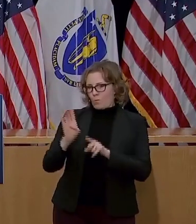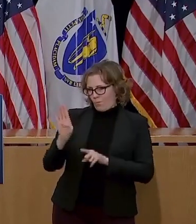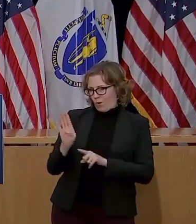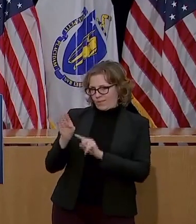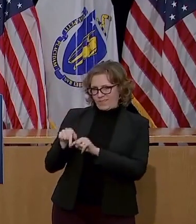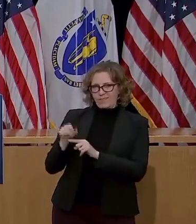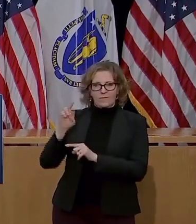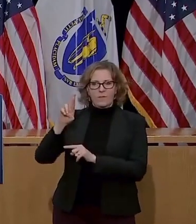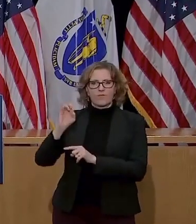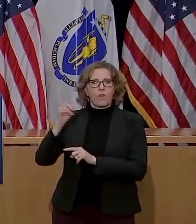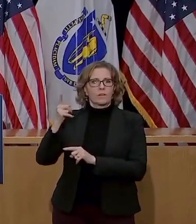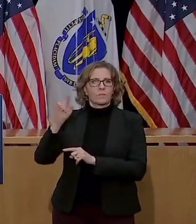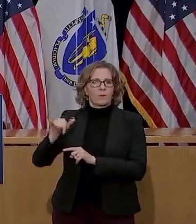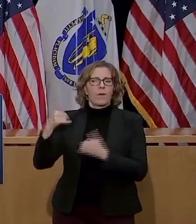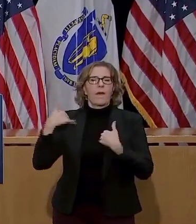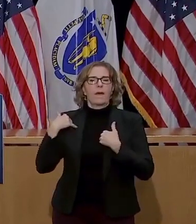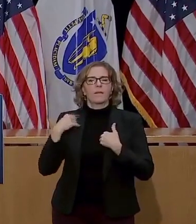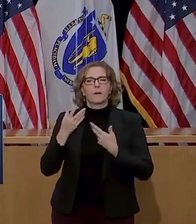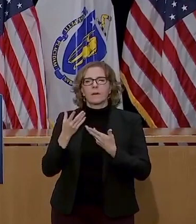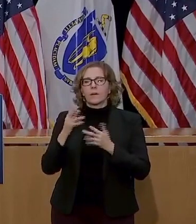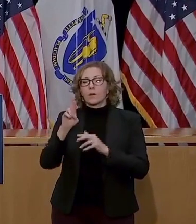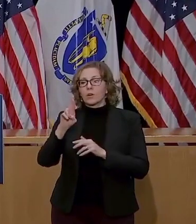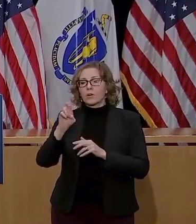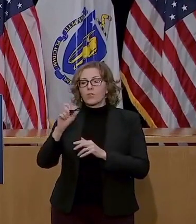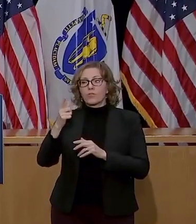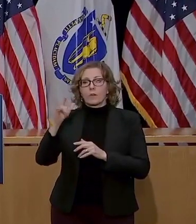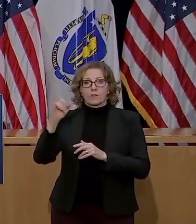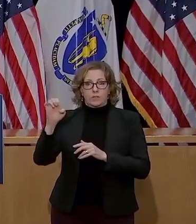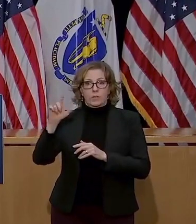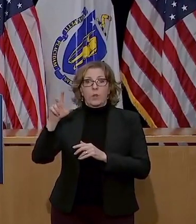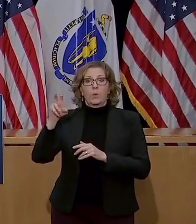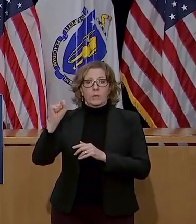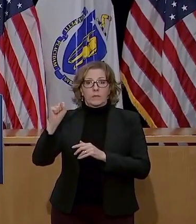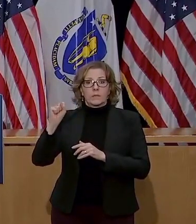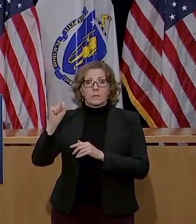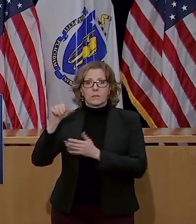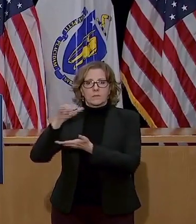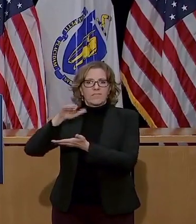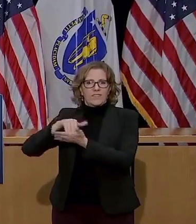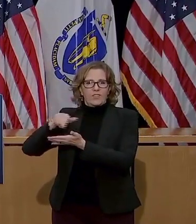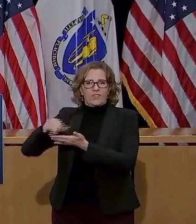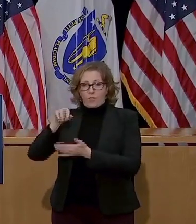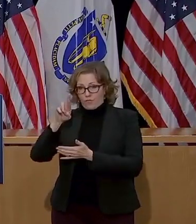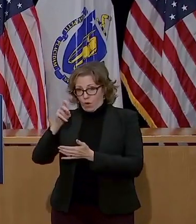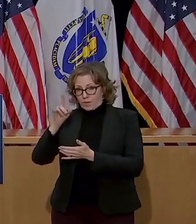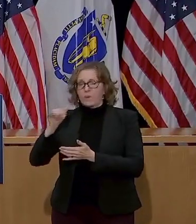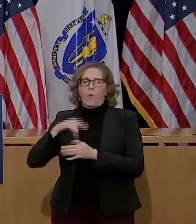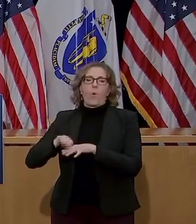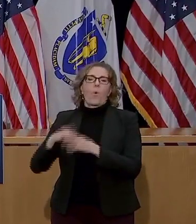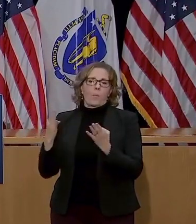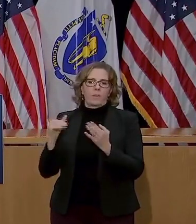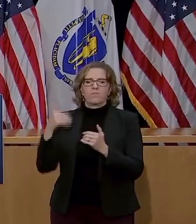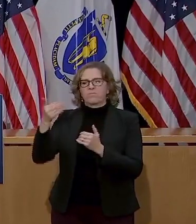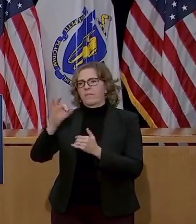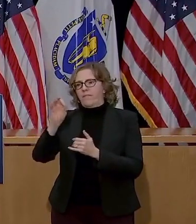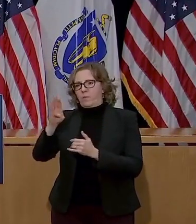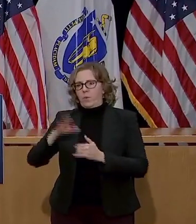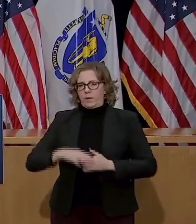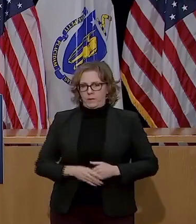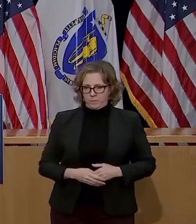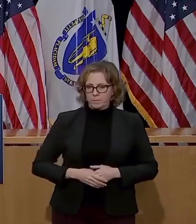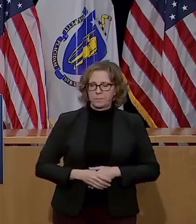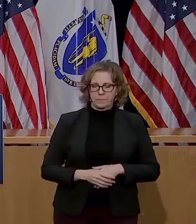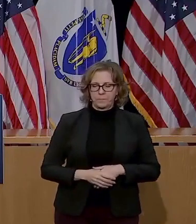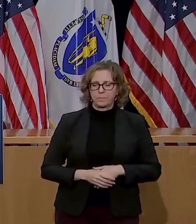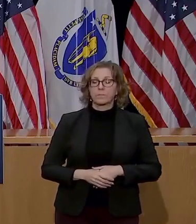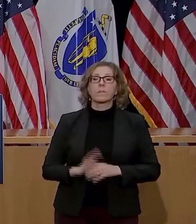week of February. We'll have more details on this and 2 additional mass vaccination sites